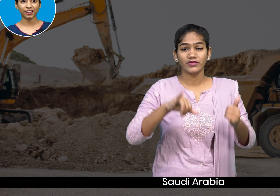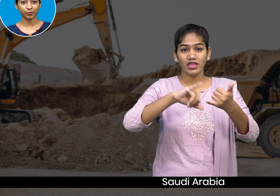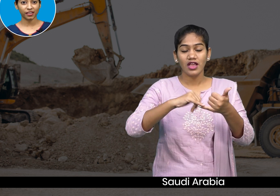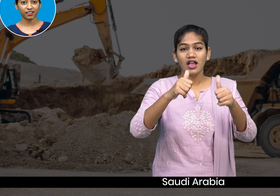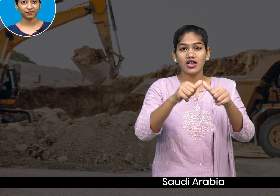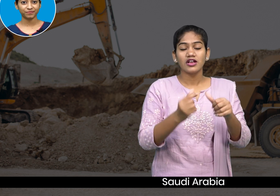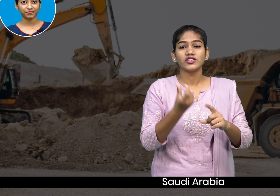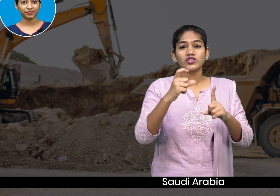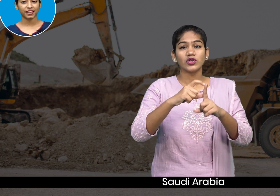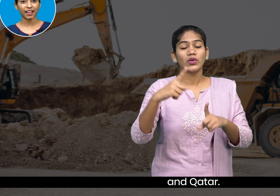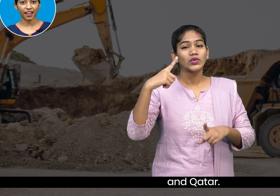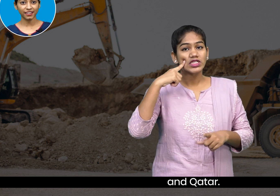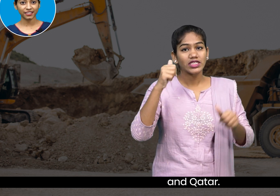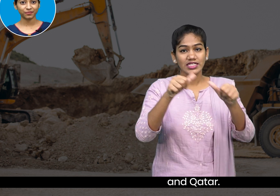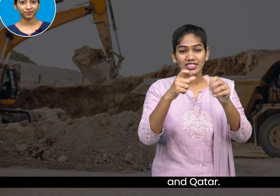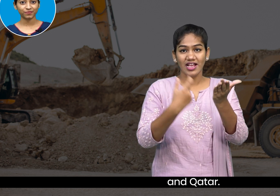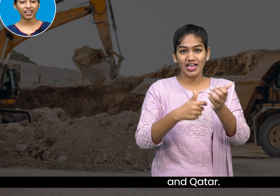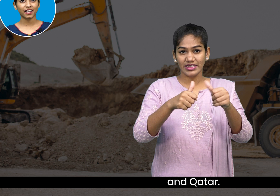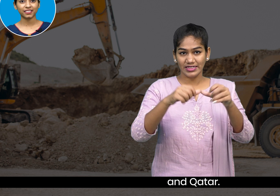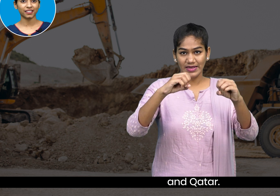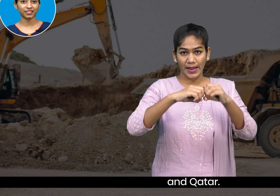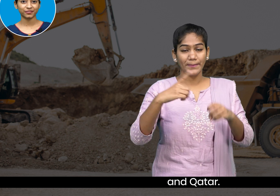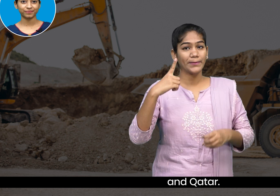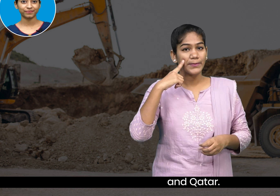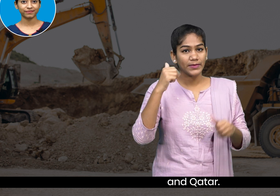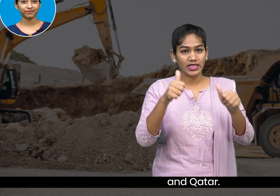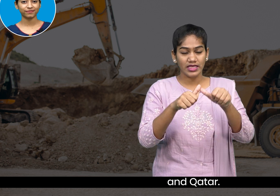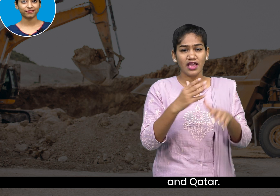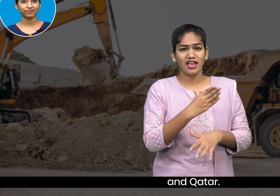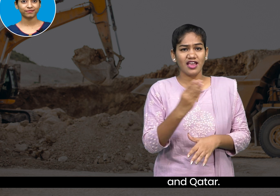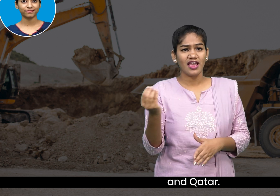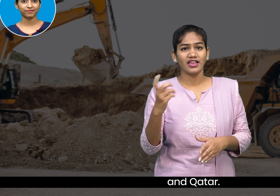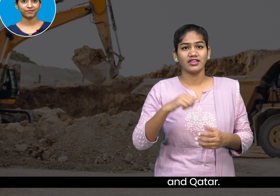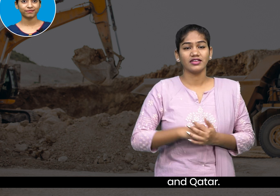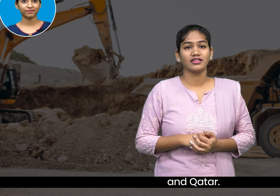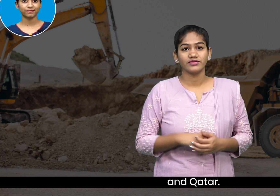Saudi Arabia and Qatar.